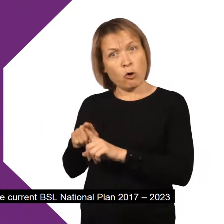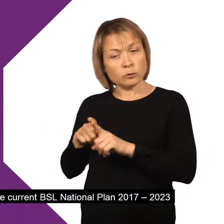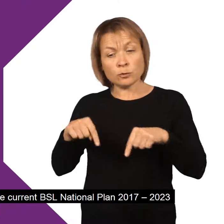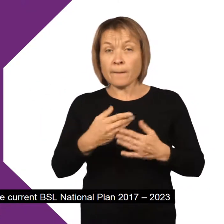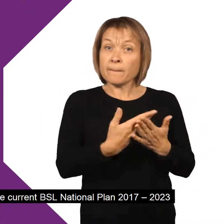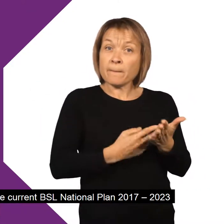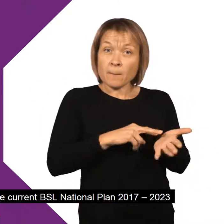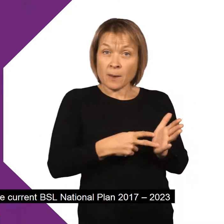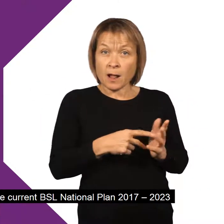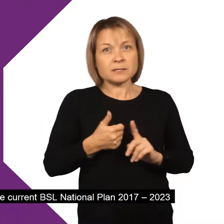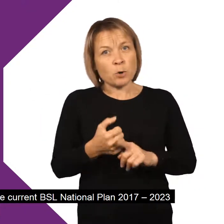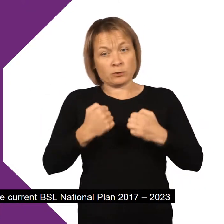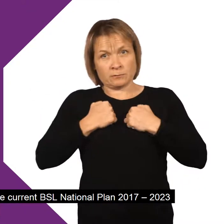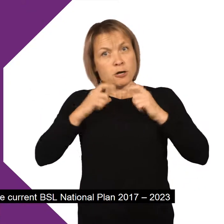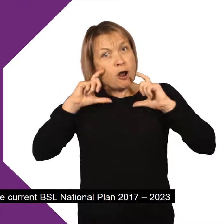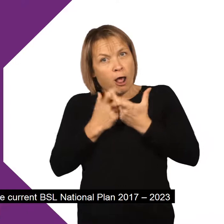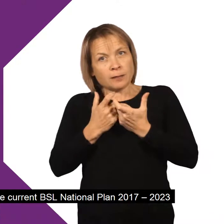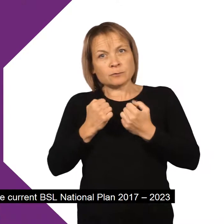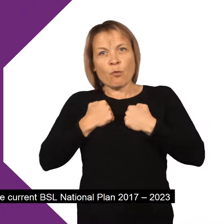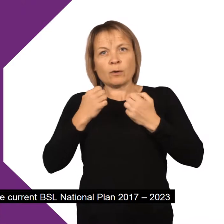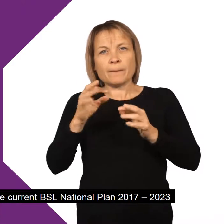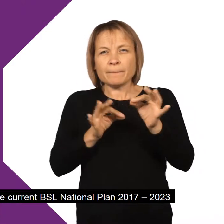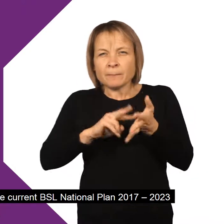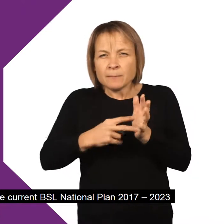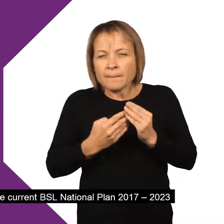and supports our 2020 vision.